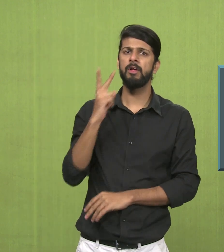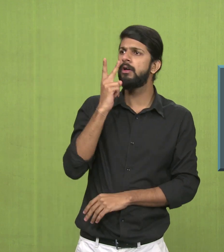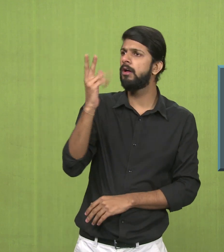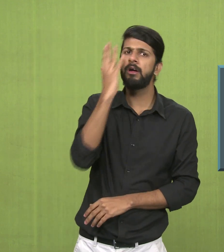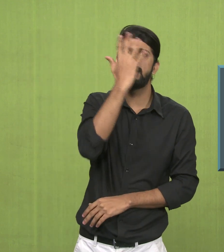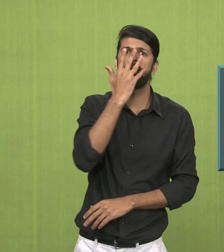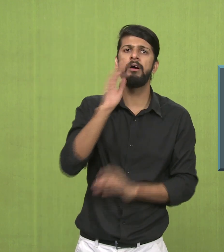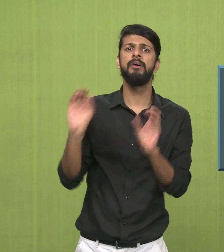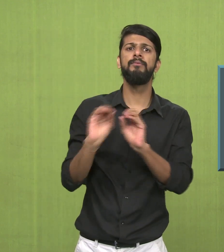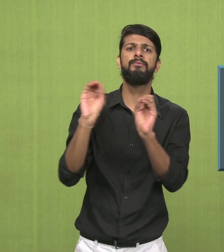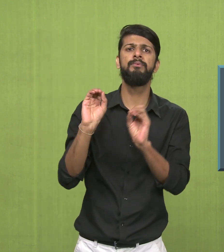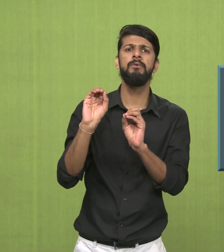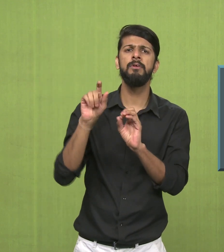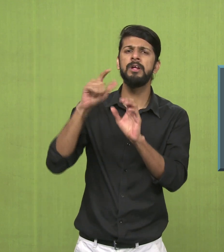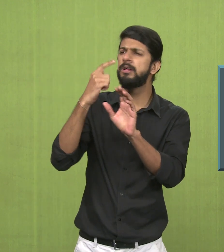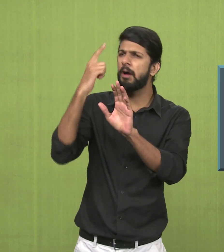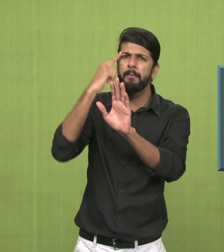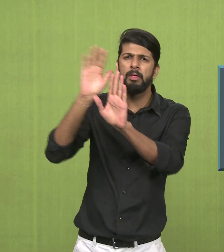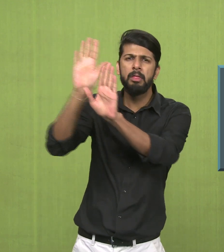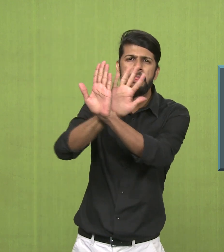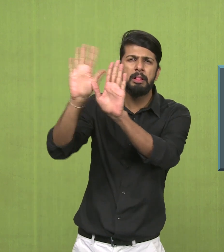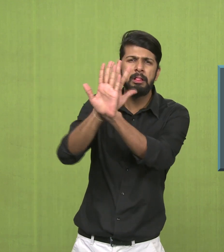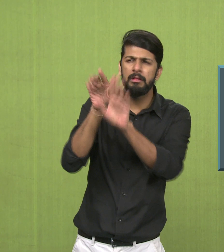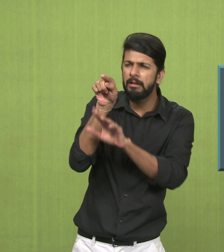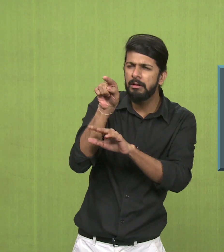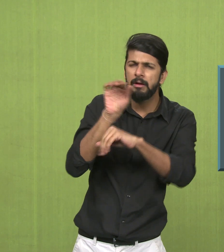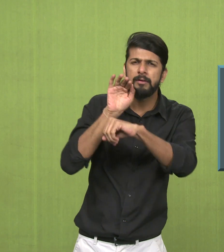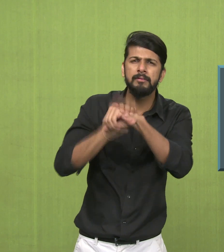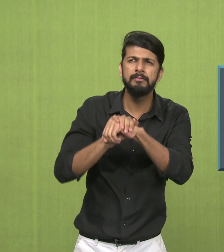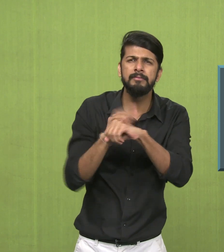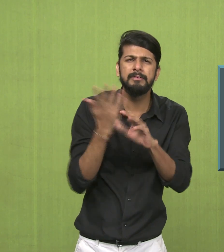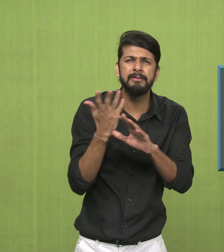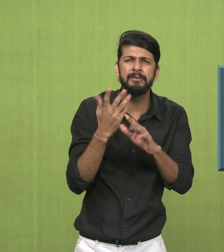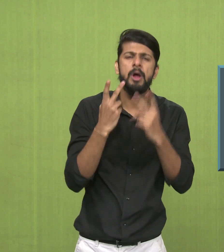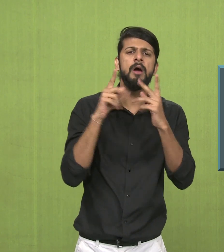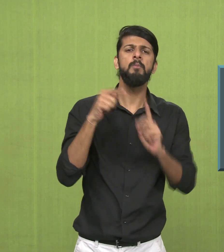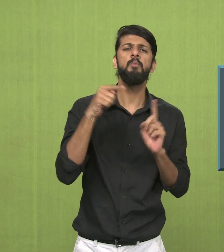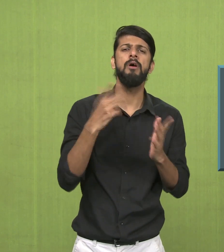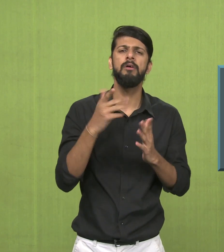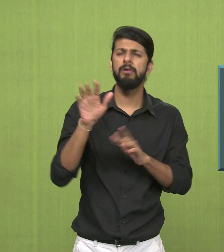the Blessed Mother is depicted as a faceless figure. As you would see in the painting, the face is